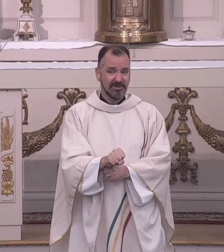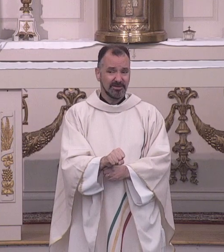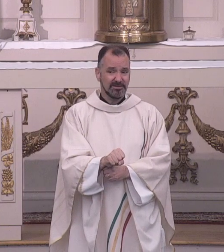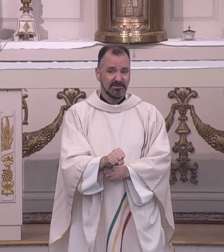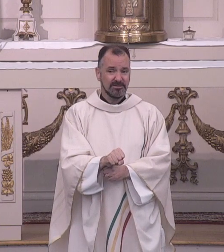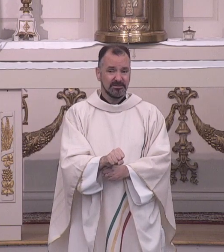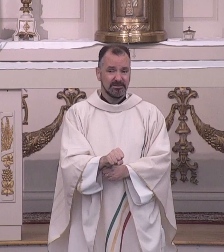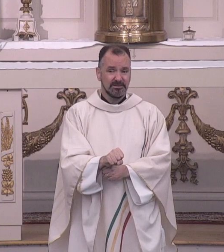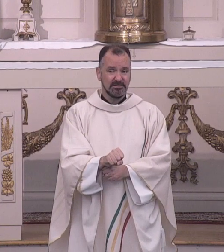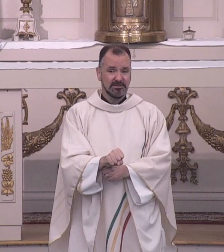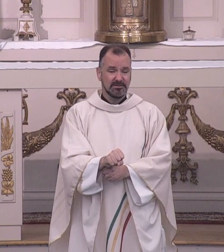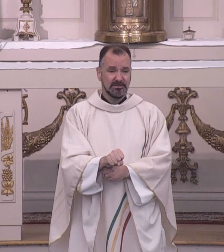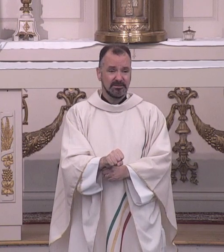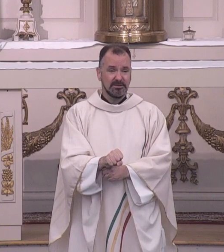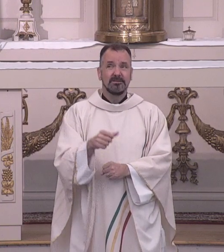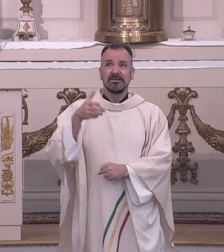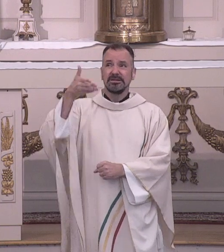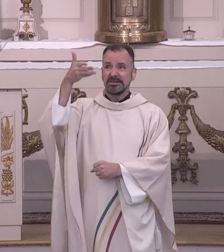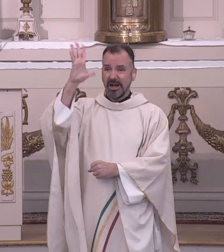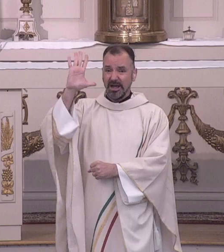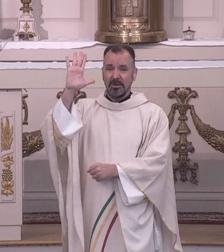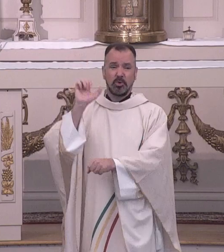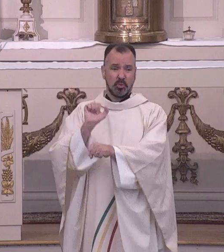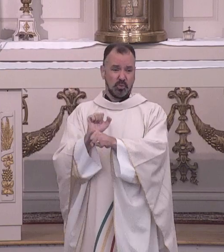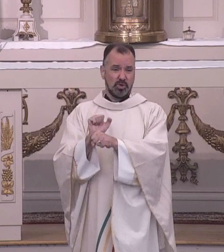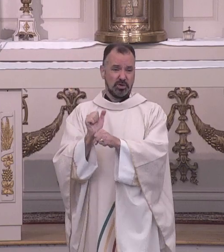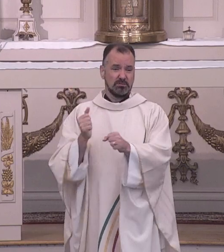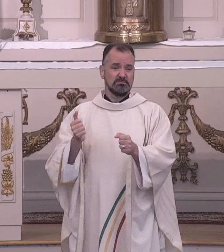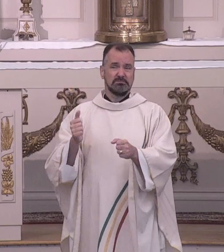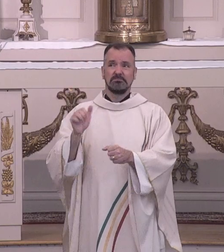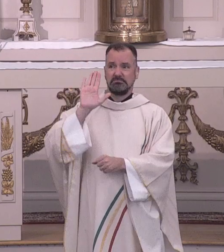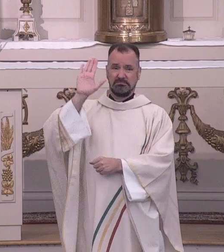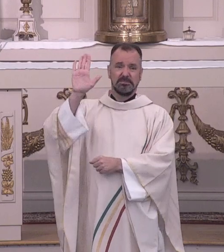for those who do wrong.